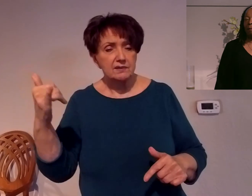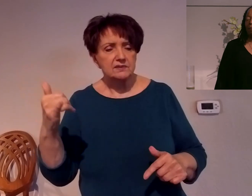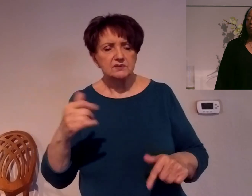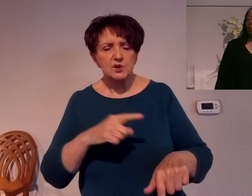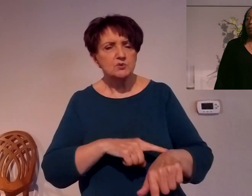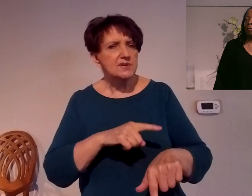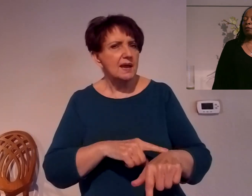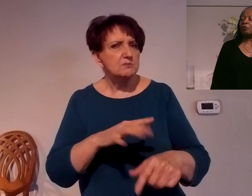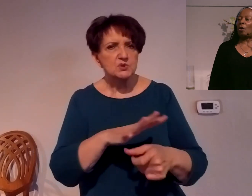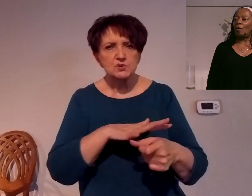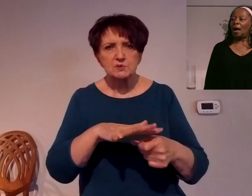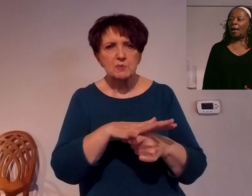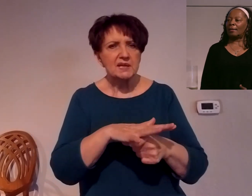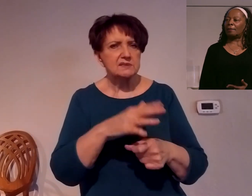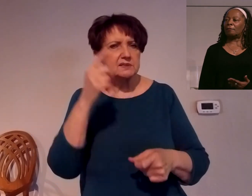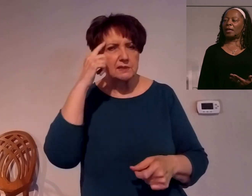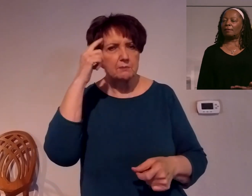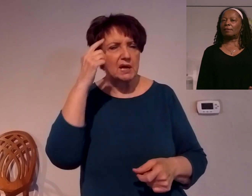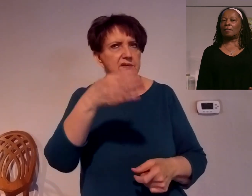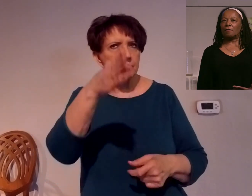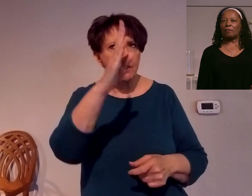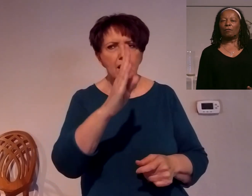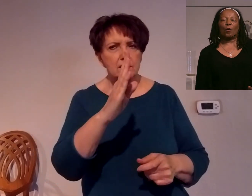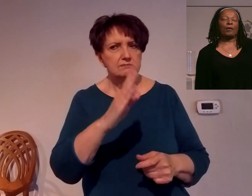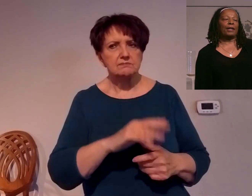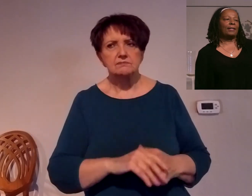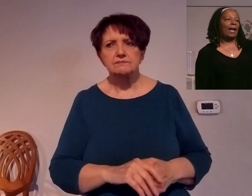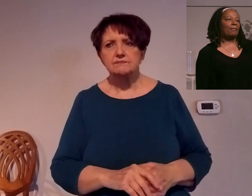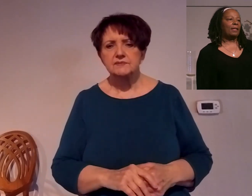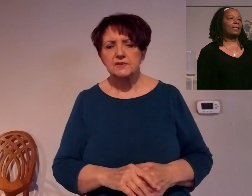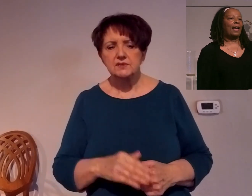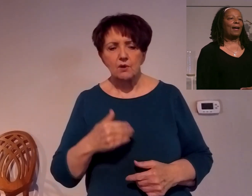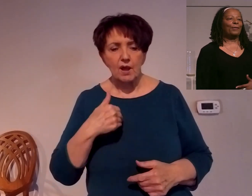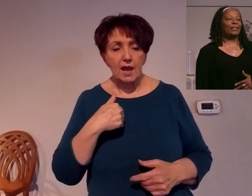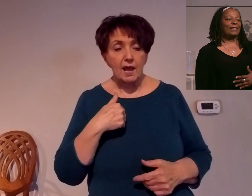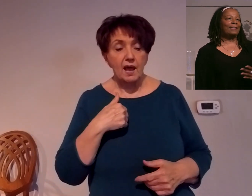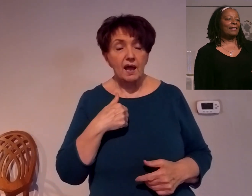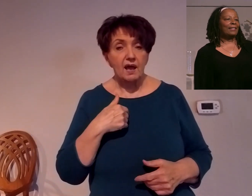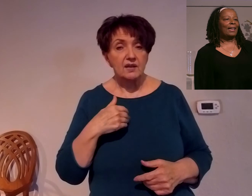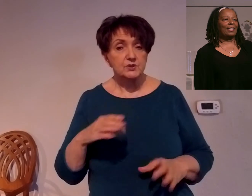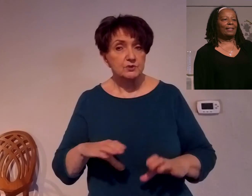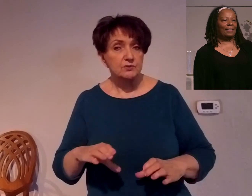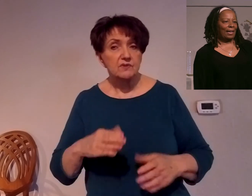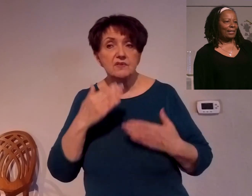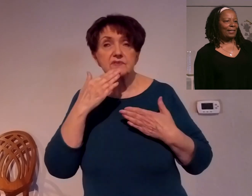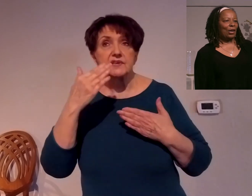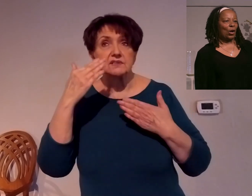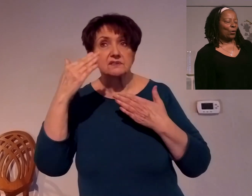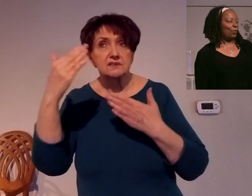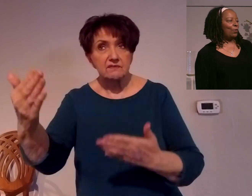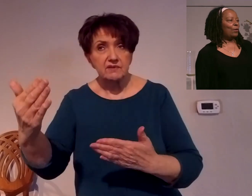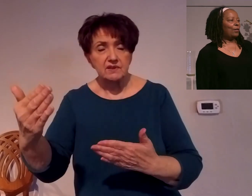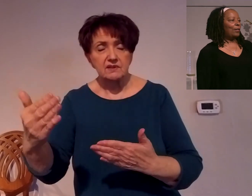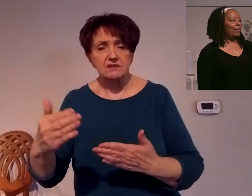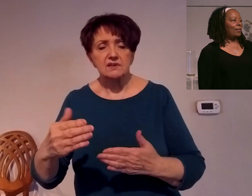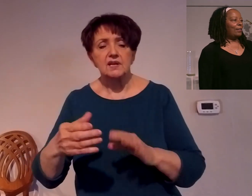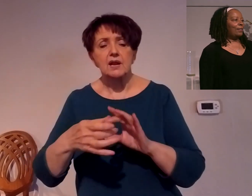God. And so I give thanksgiving for it, and then I release it and let it